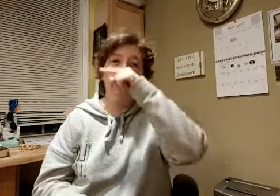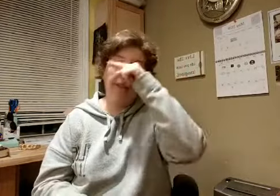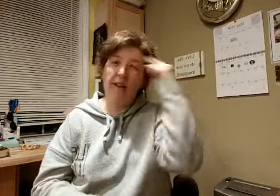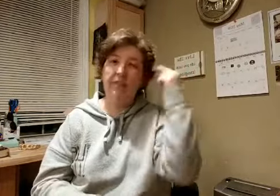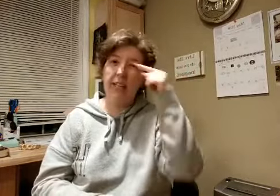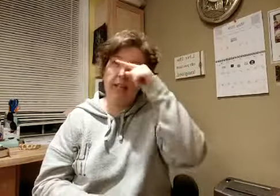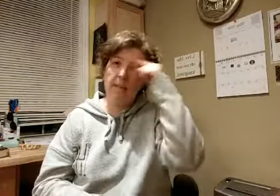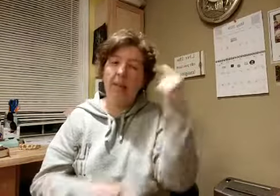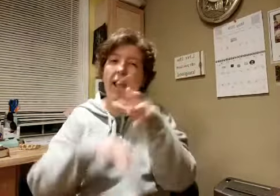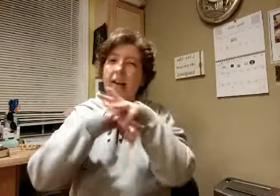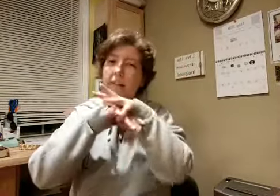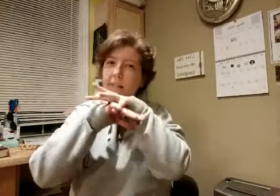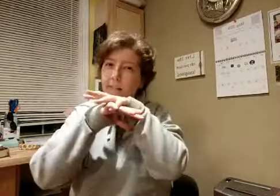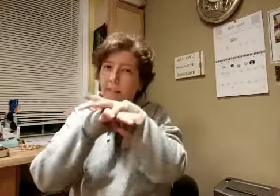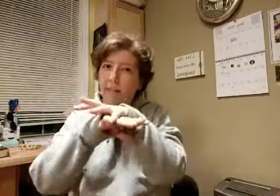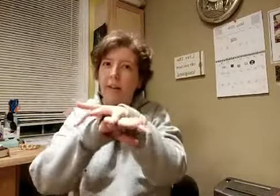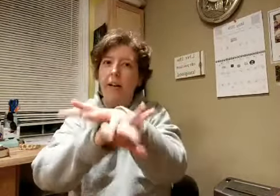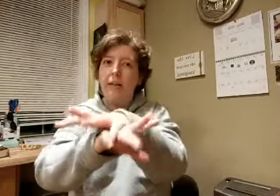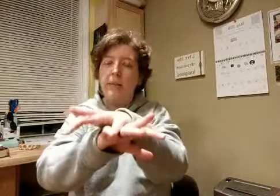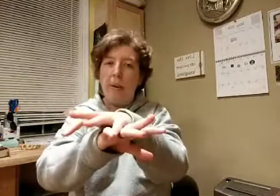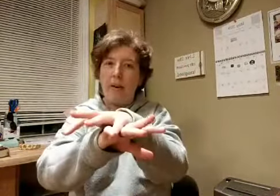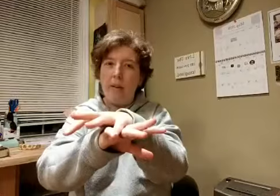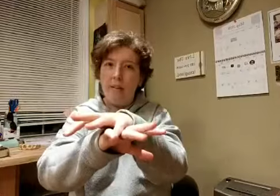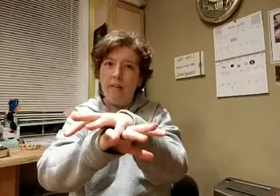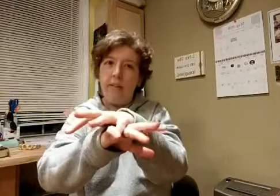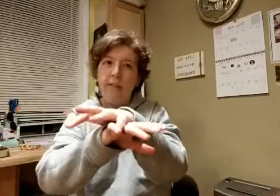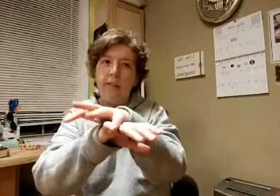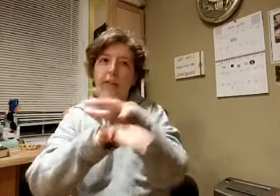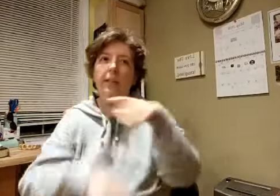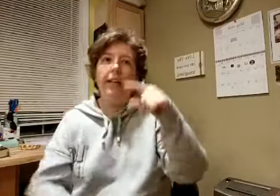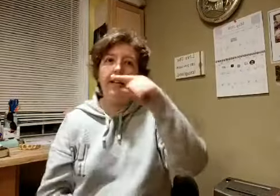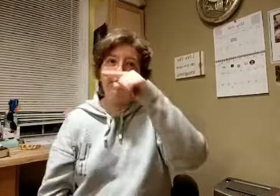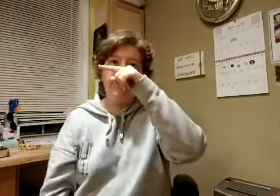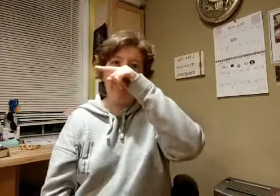I've seen black and spider, and I've seen